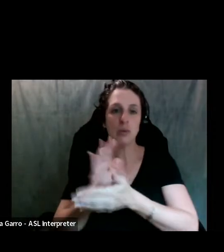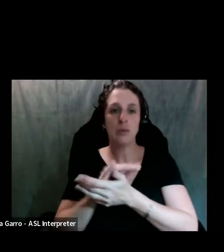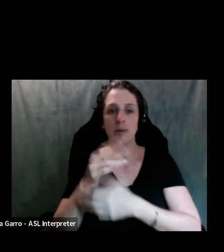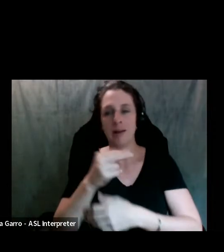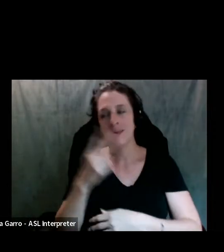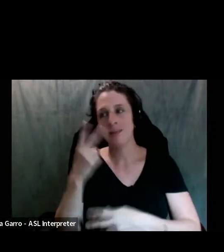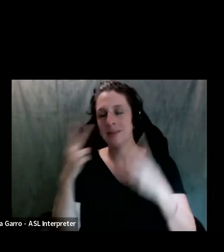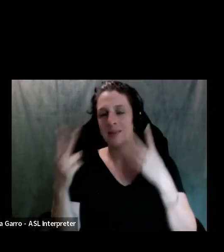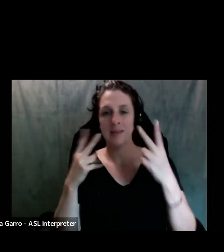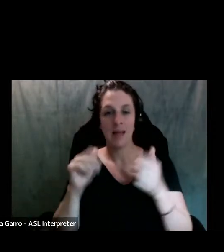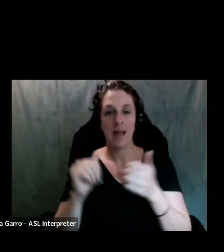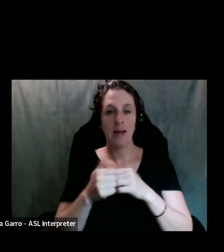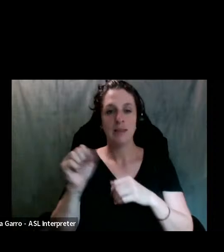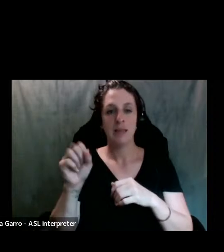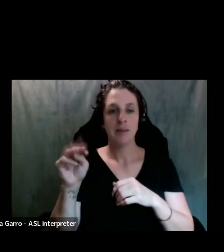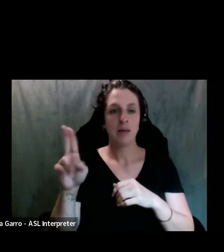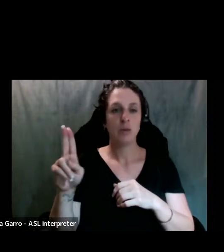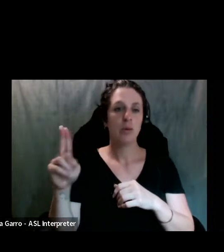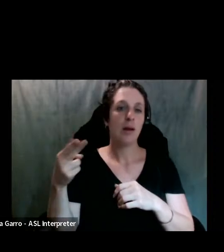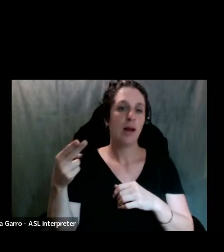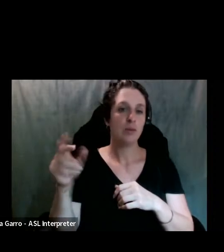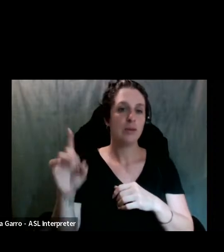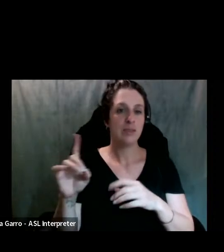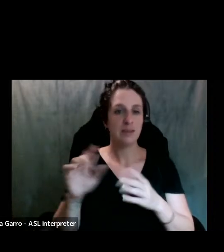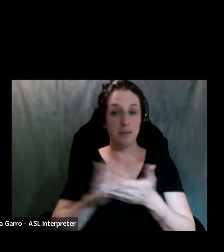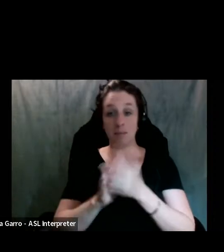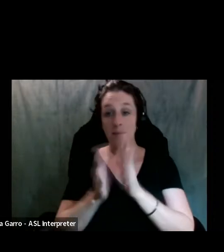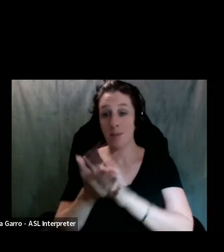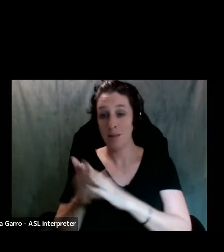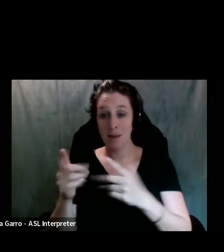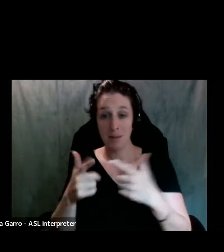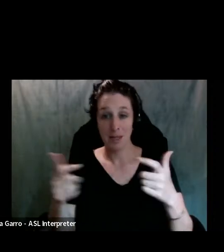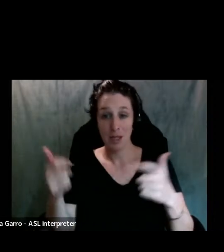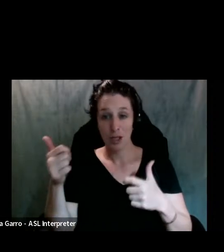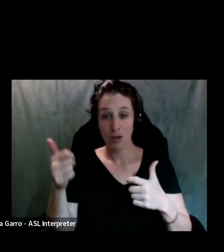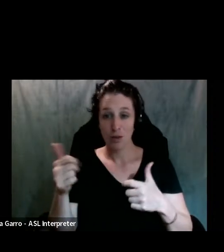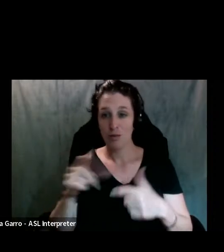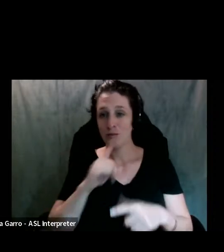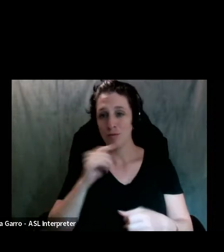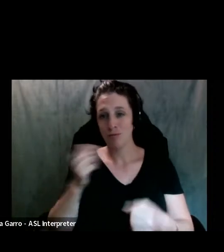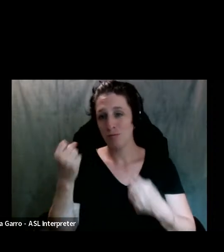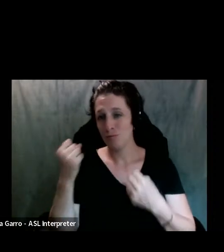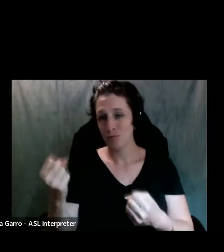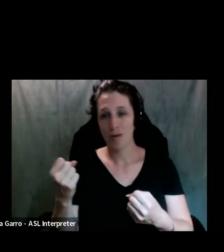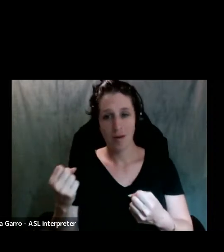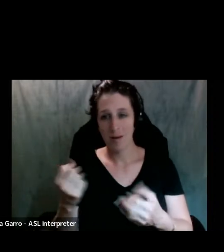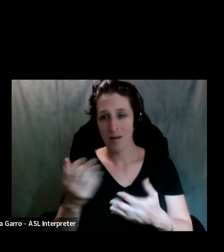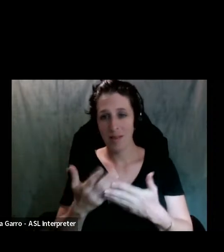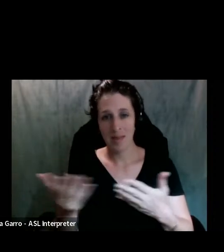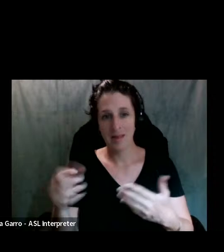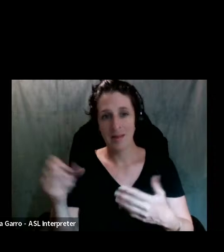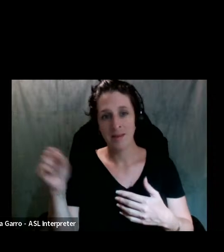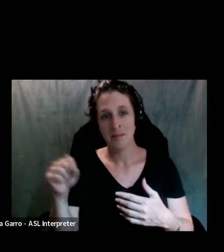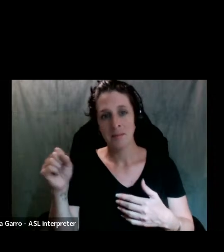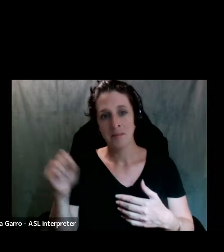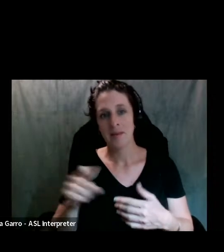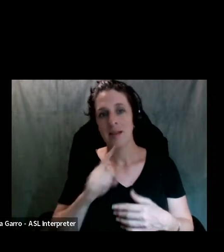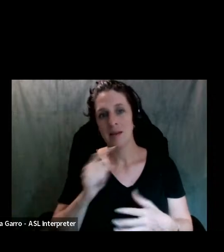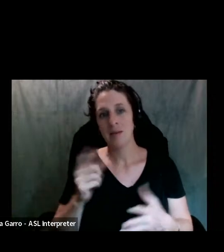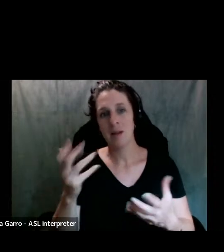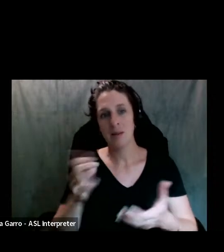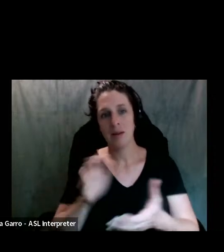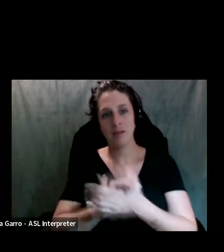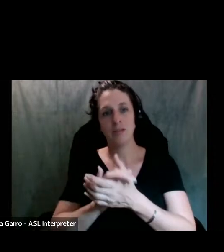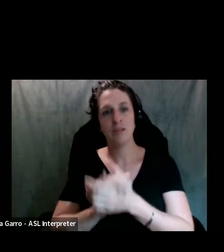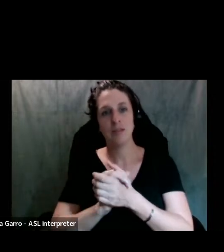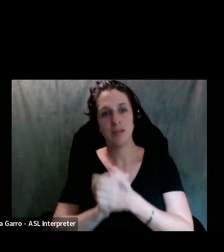how San Mateo Union High School District becoming bigger is like really a strong thing. So yeah, I really want to congrats